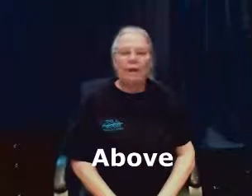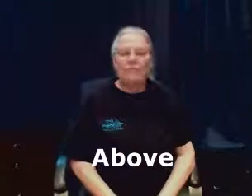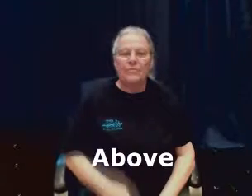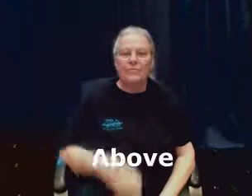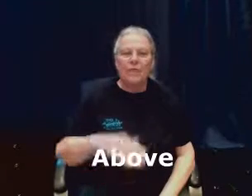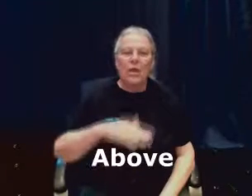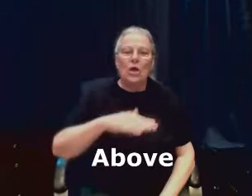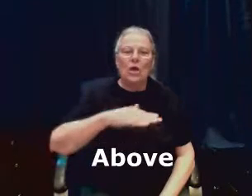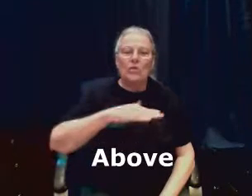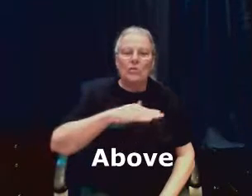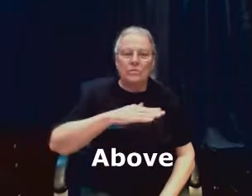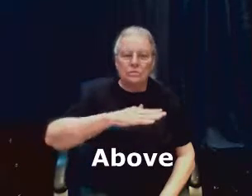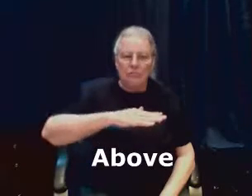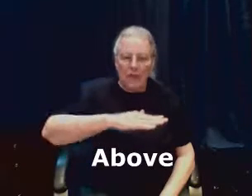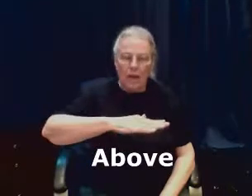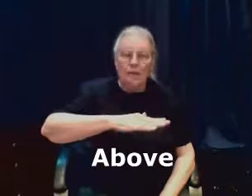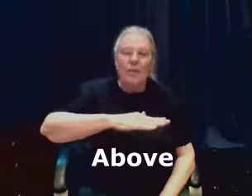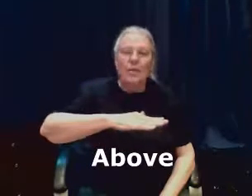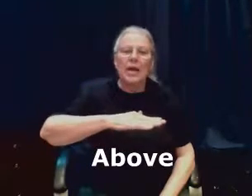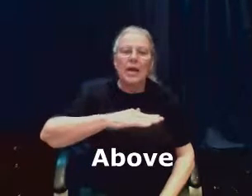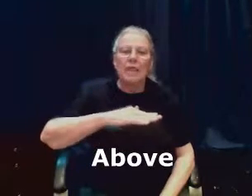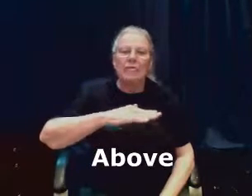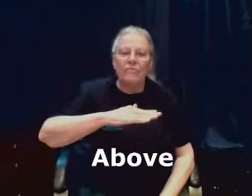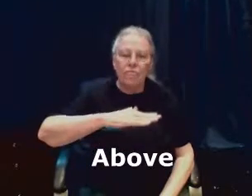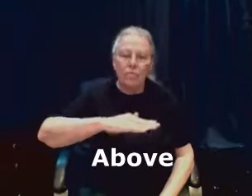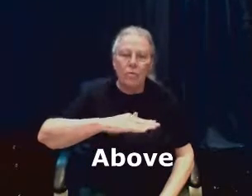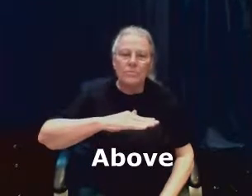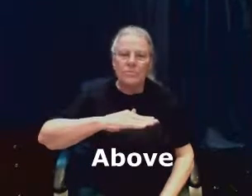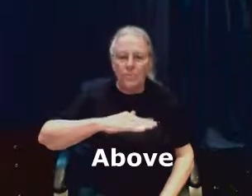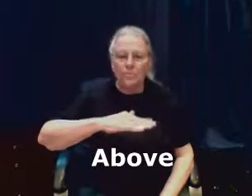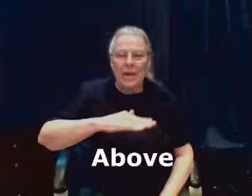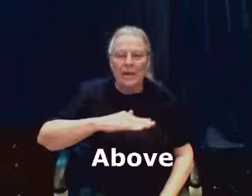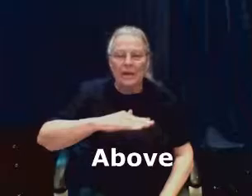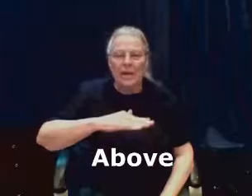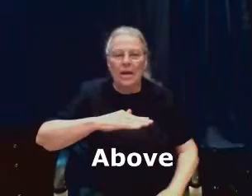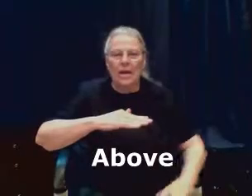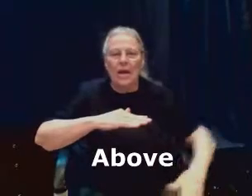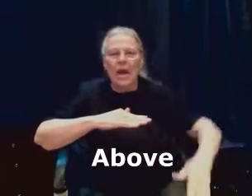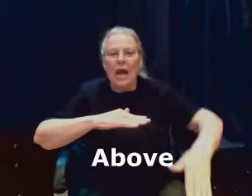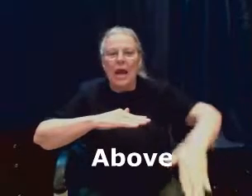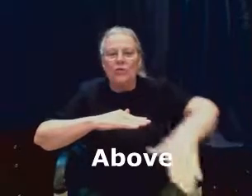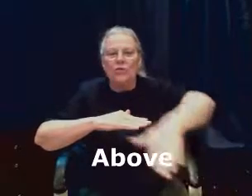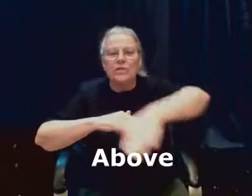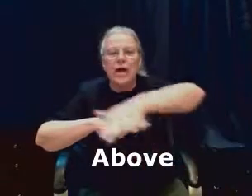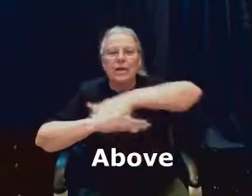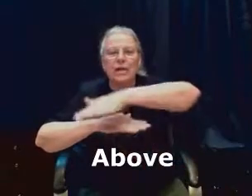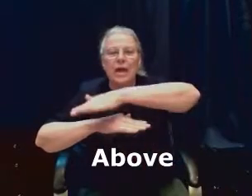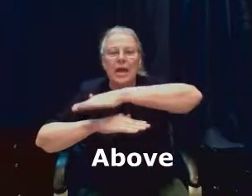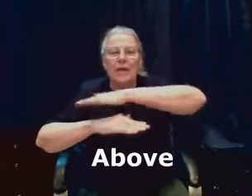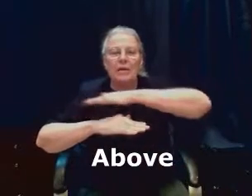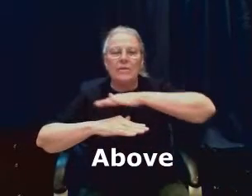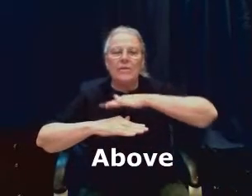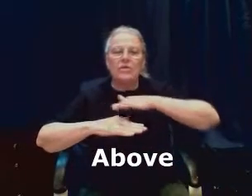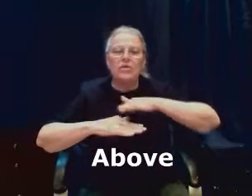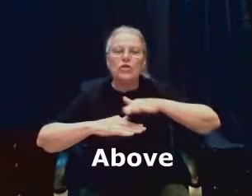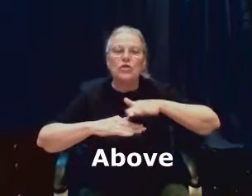Above. Your non-dominant hand forms the baseline and your dominant hand then